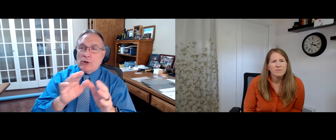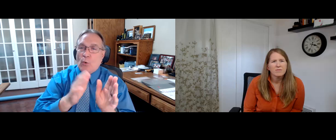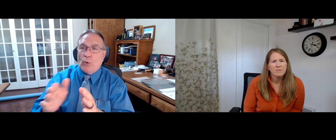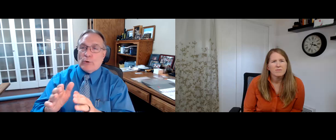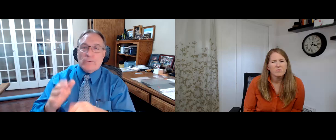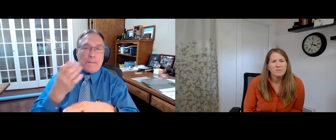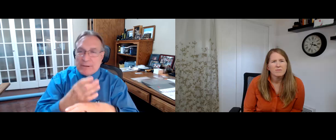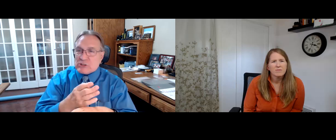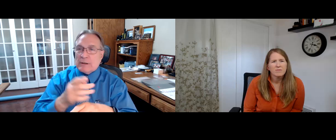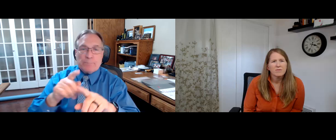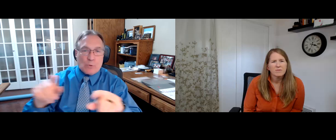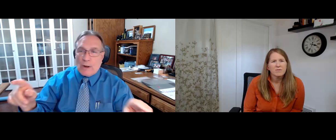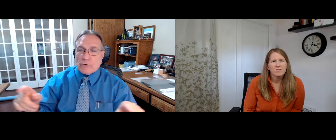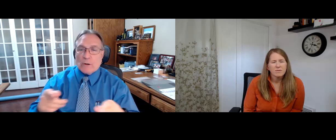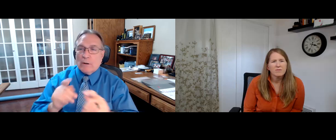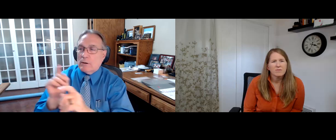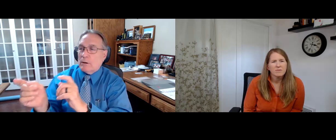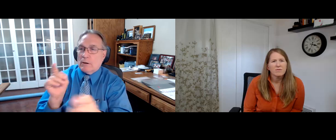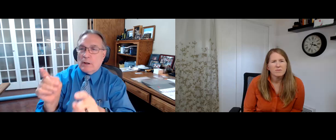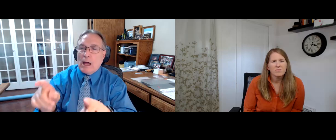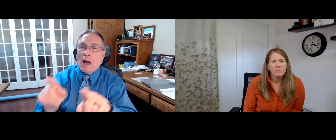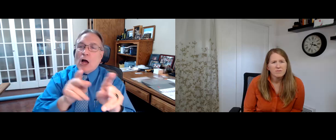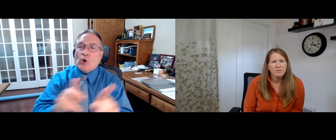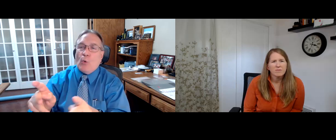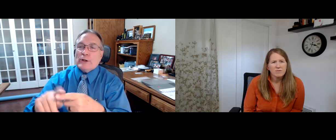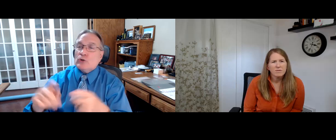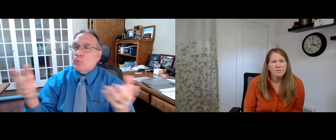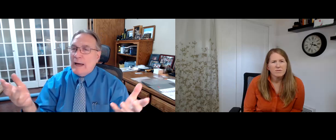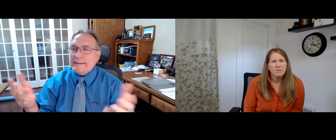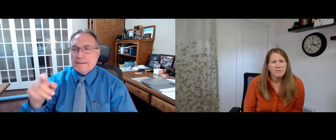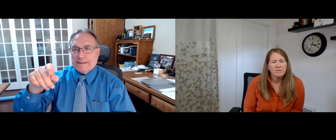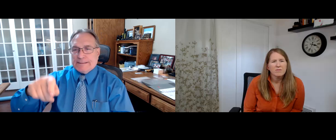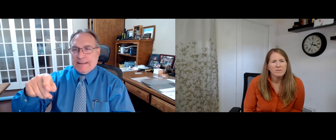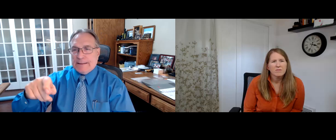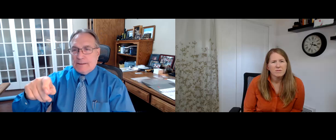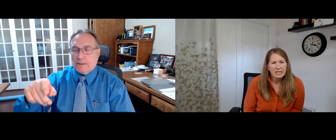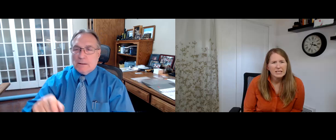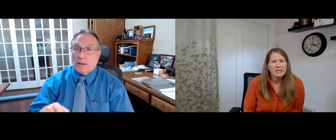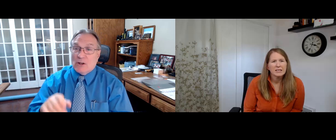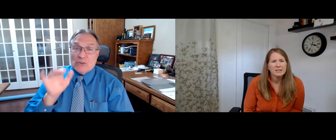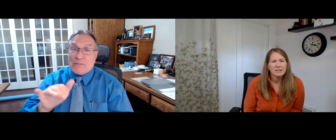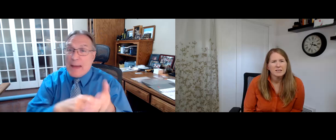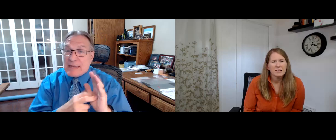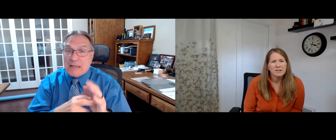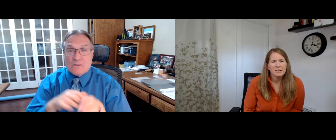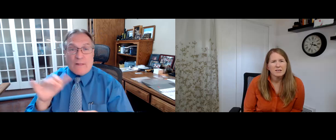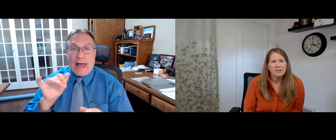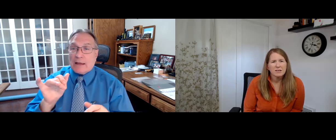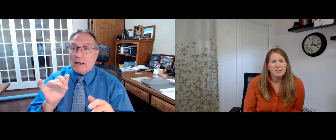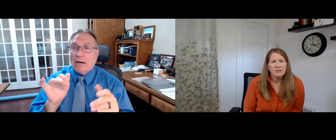United Order, the bishop or whoever, according to what? Need. So that means like